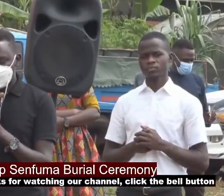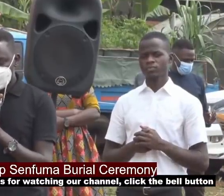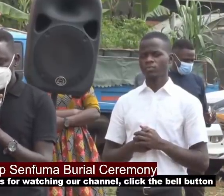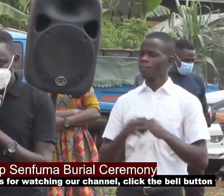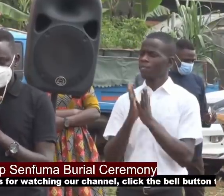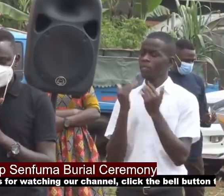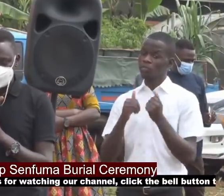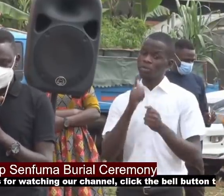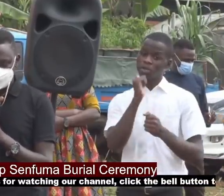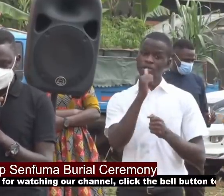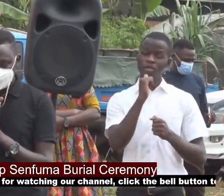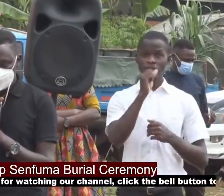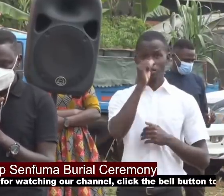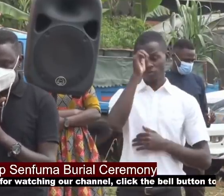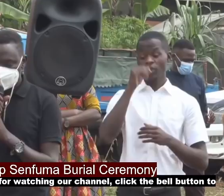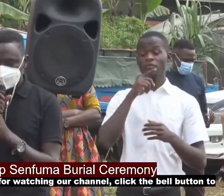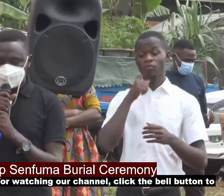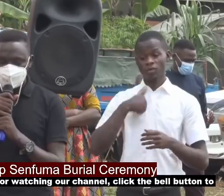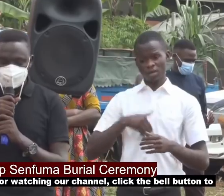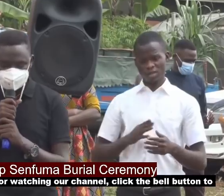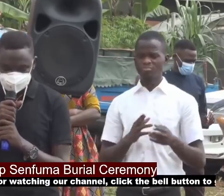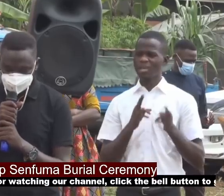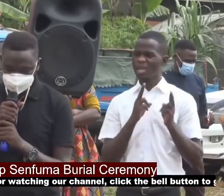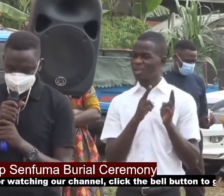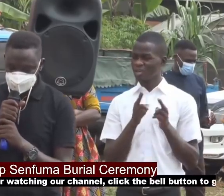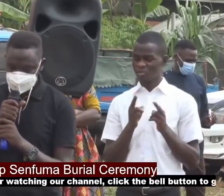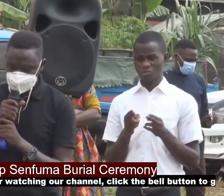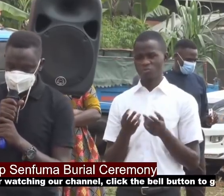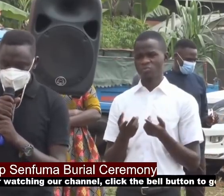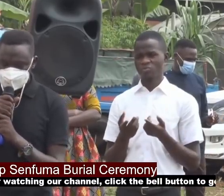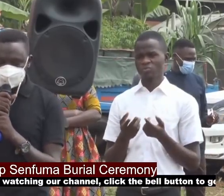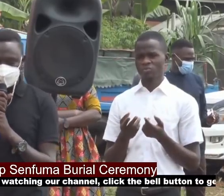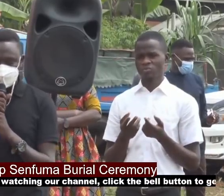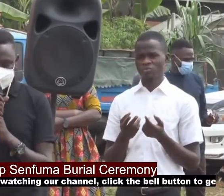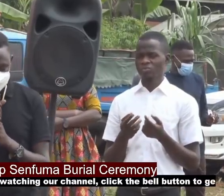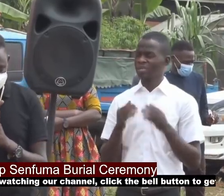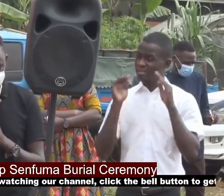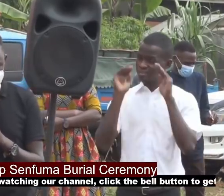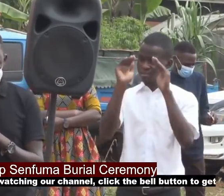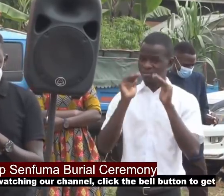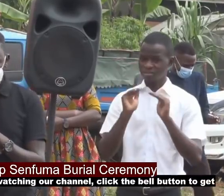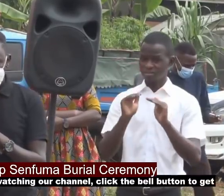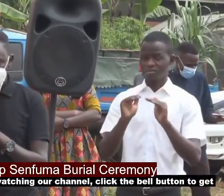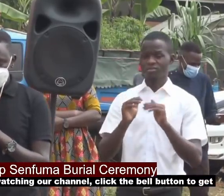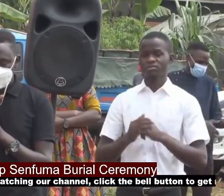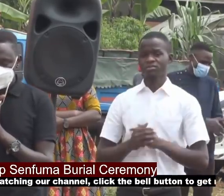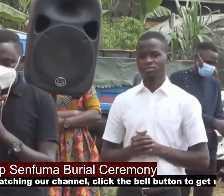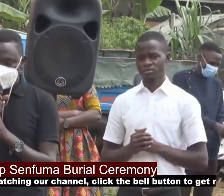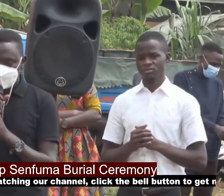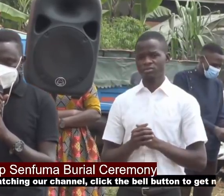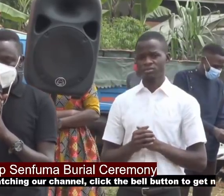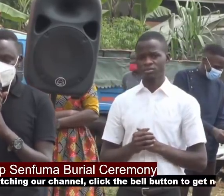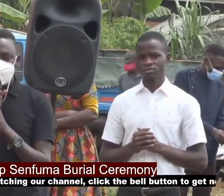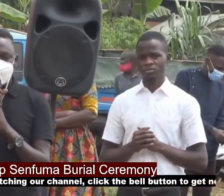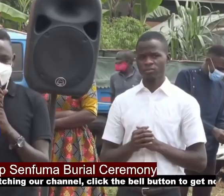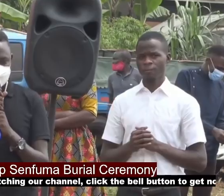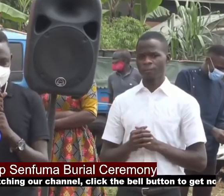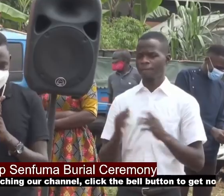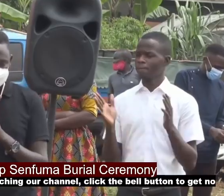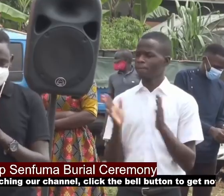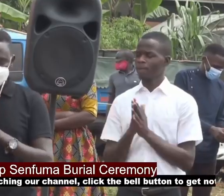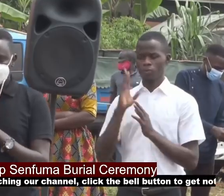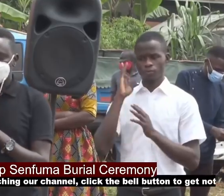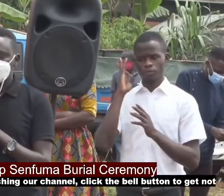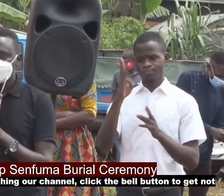he's a father. Tata. He's a hero. Atena guano. He's a teacher. Atemu samesa. And we'll miss